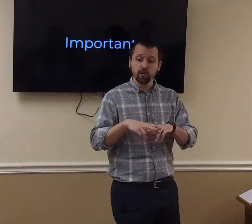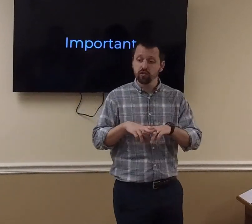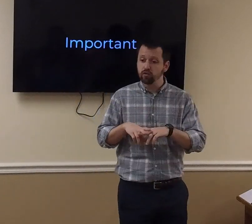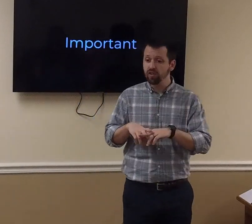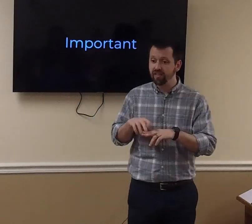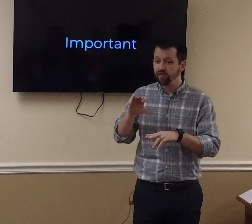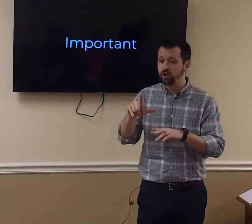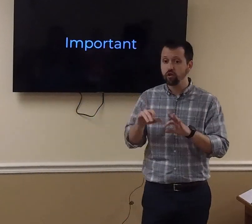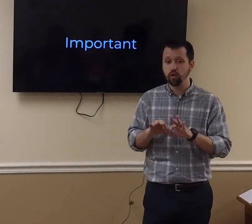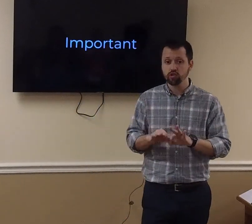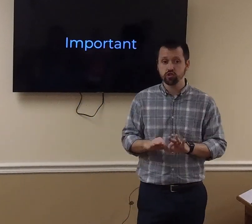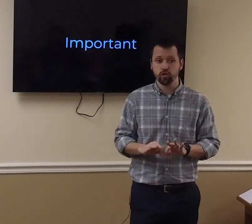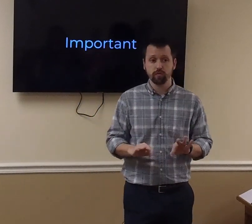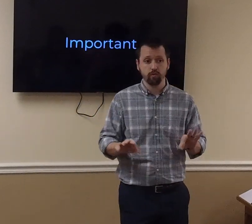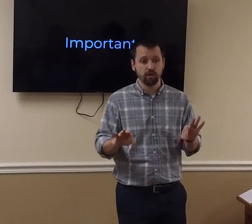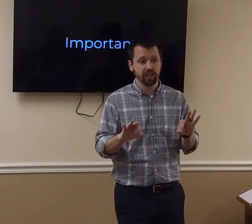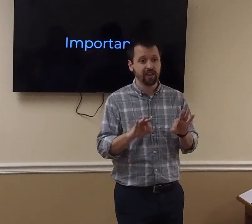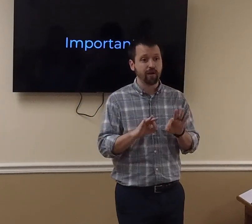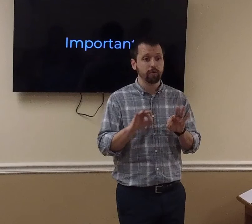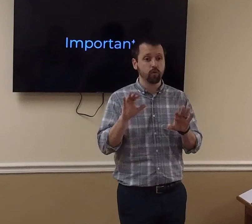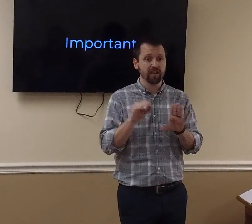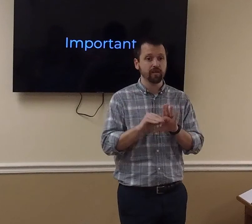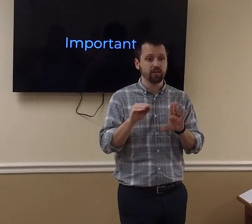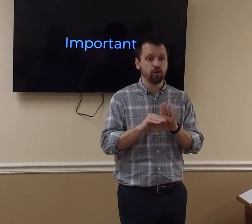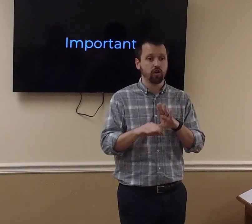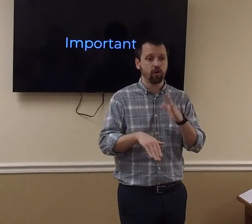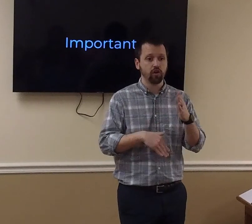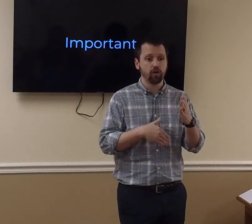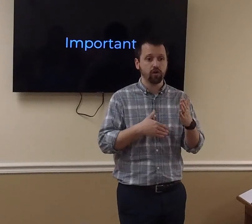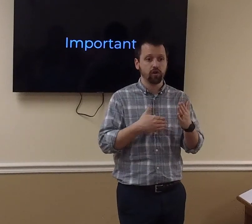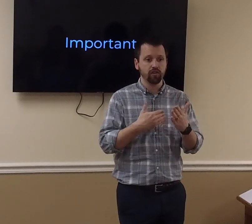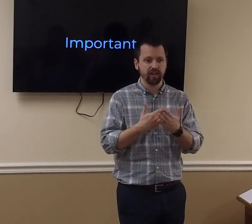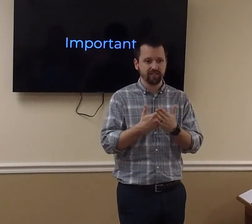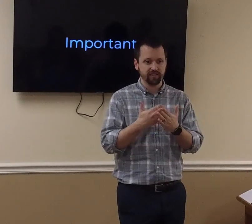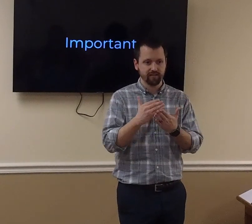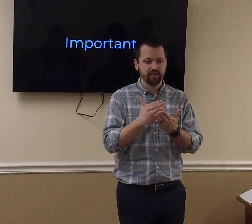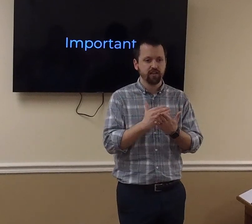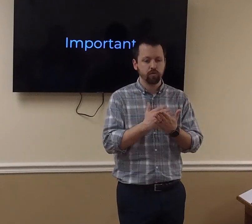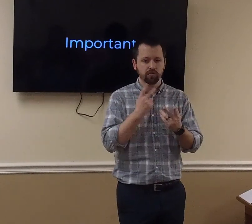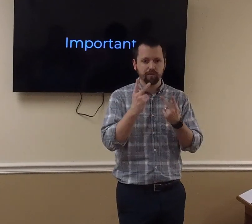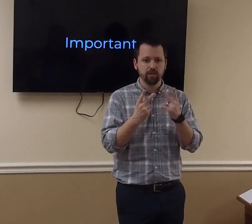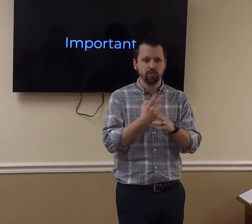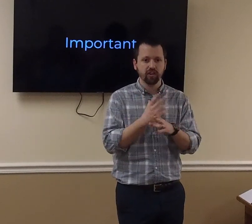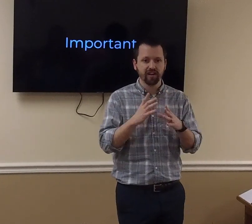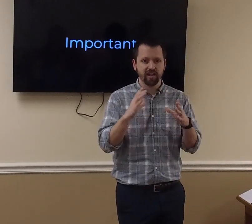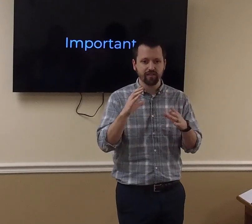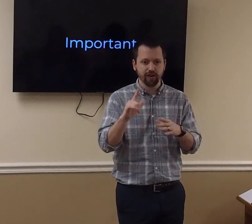So those classifiers though are so important, and I will be working them into all the lessons. You will see me use a lot of